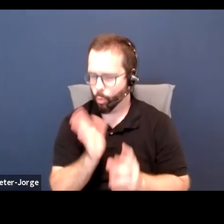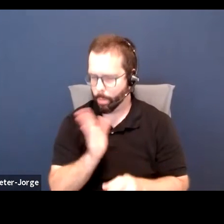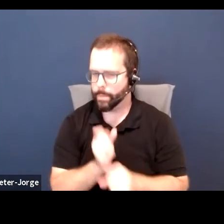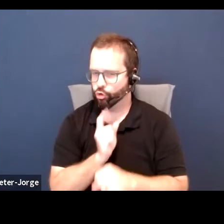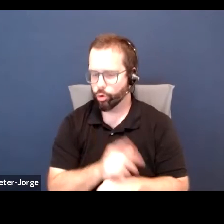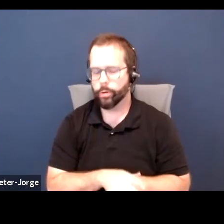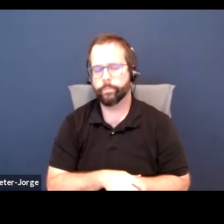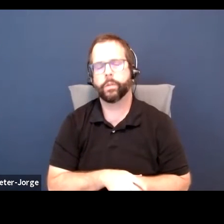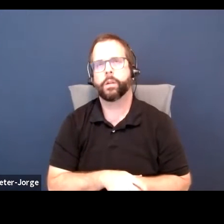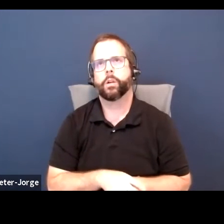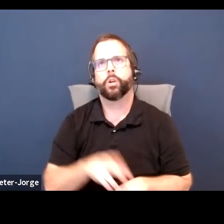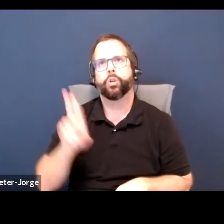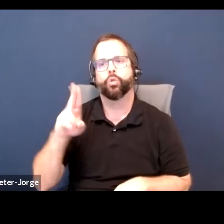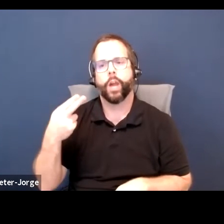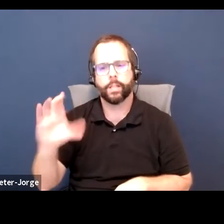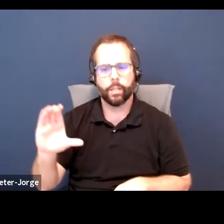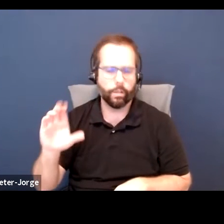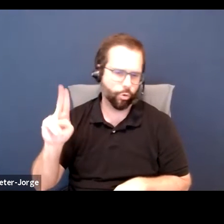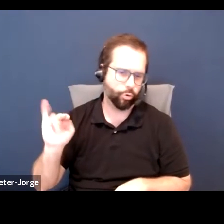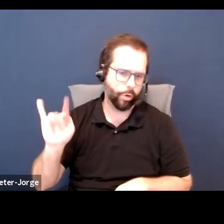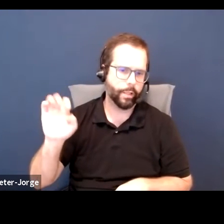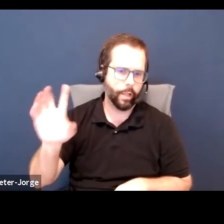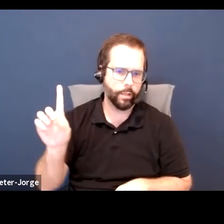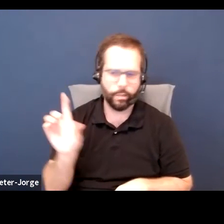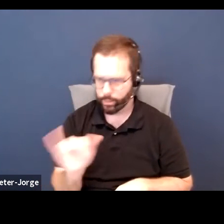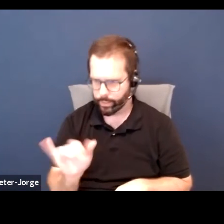United, same thing. We always want